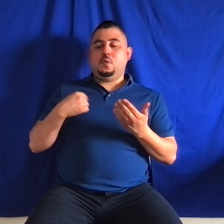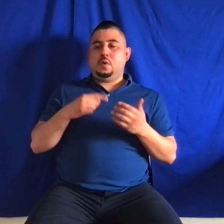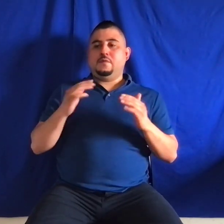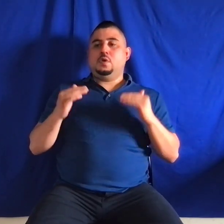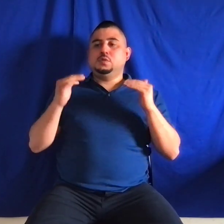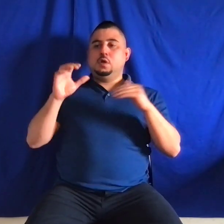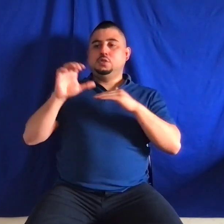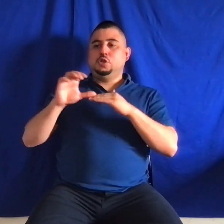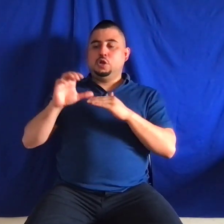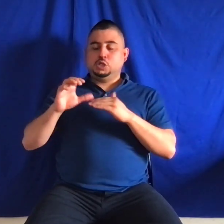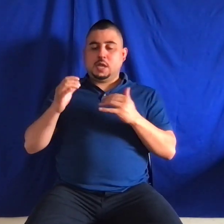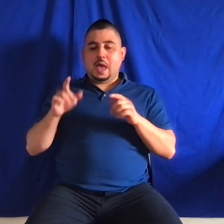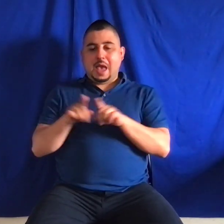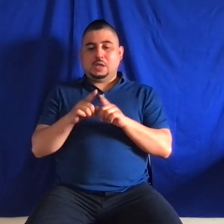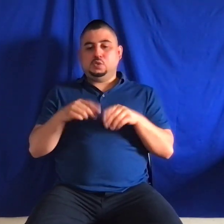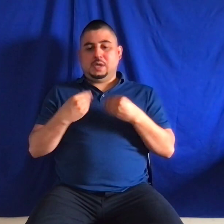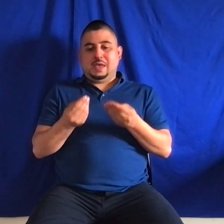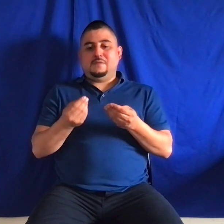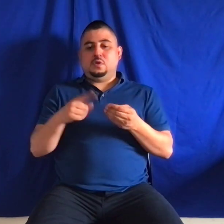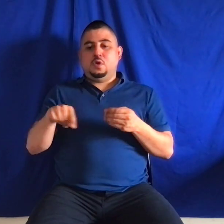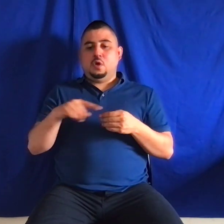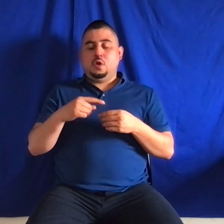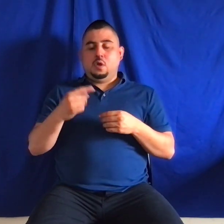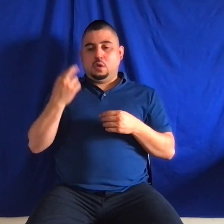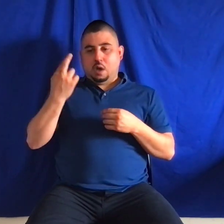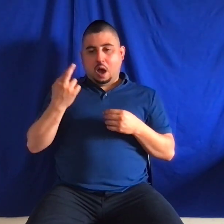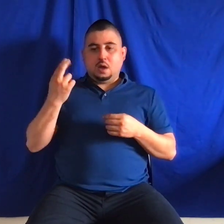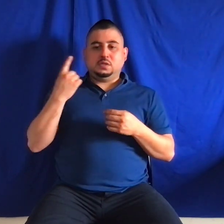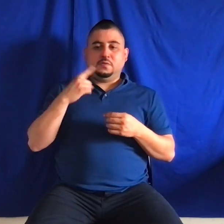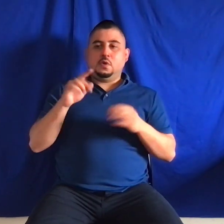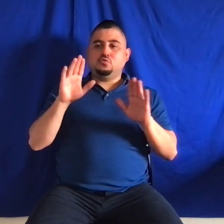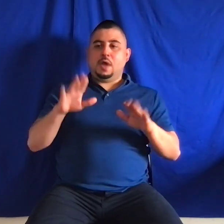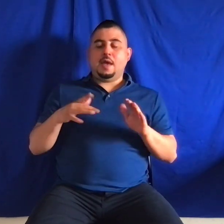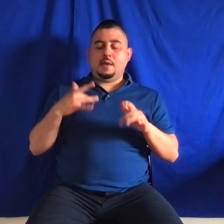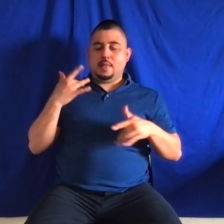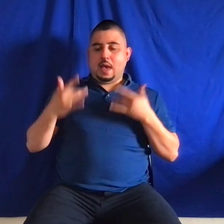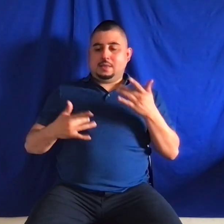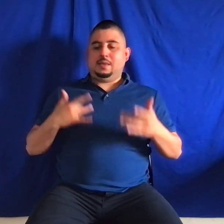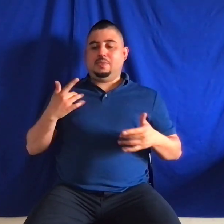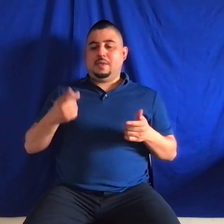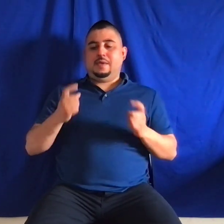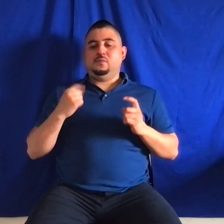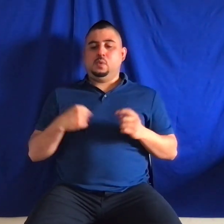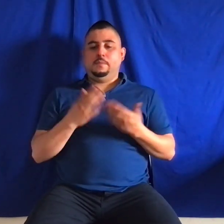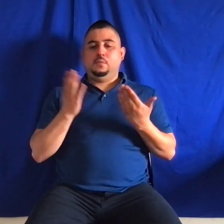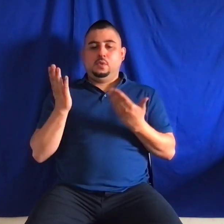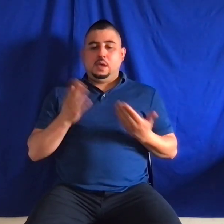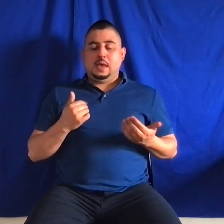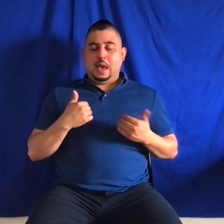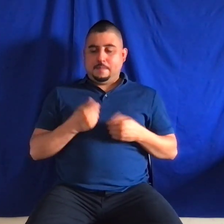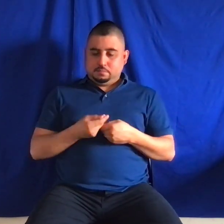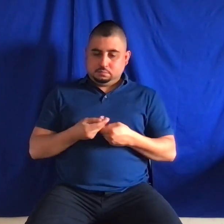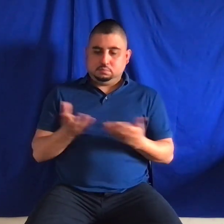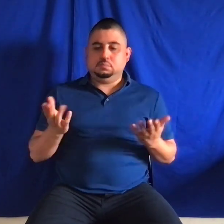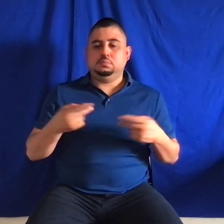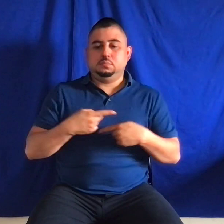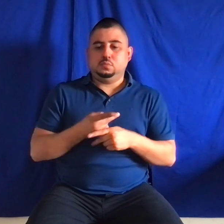church, and as you have given her cause for such great gladness, grant also that the gifts we bring may bear fruit in perpetual happiness.